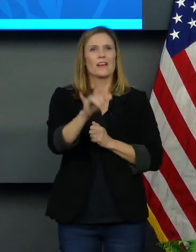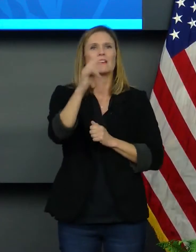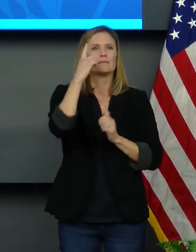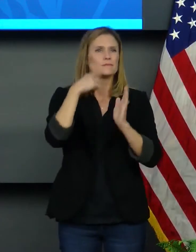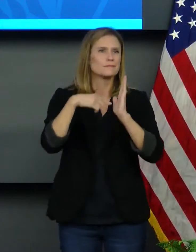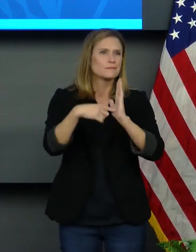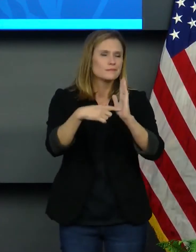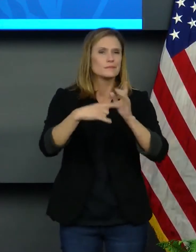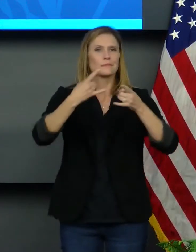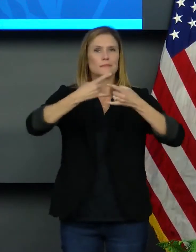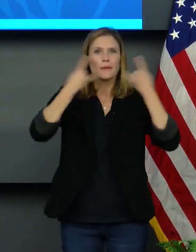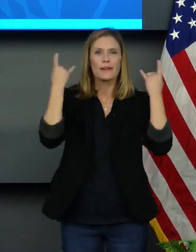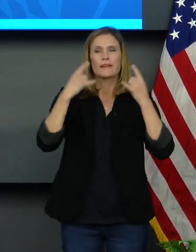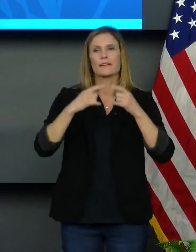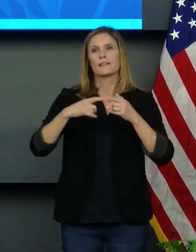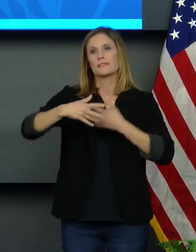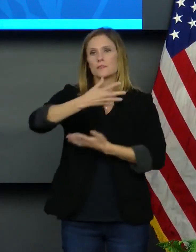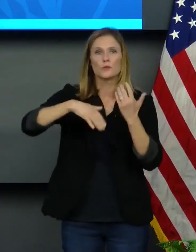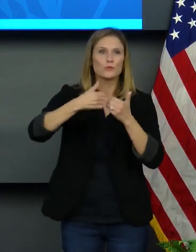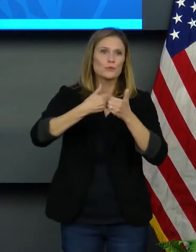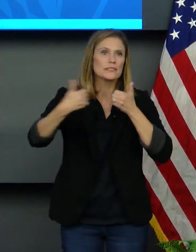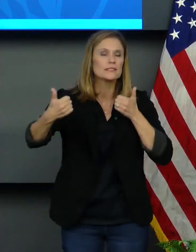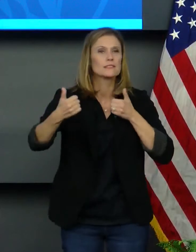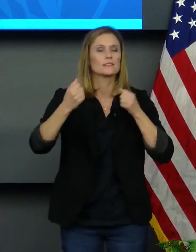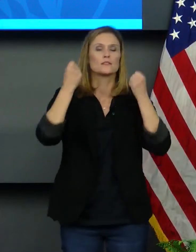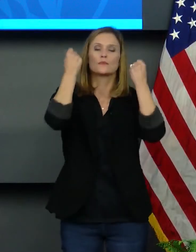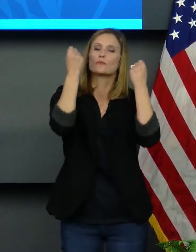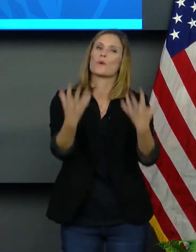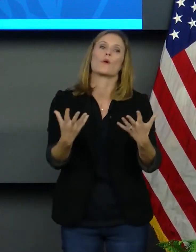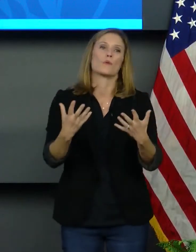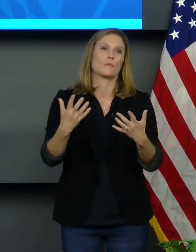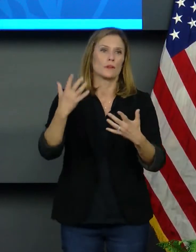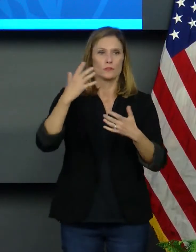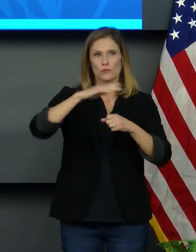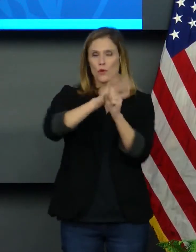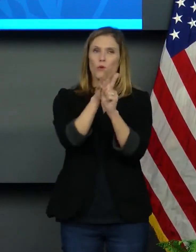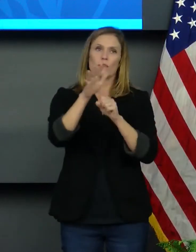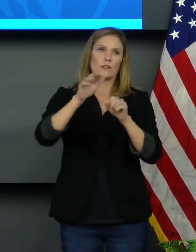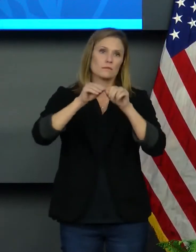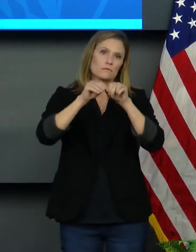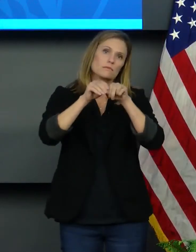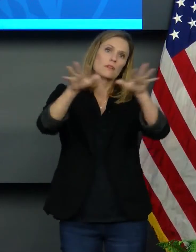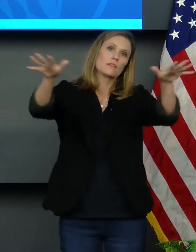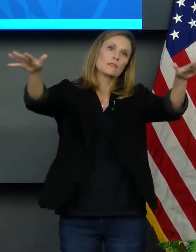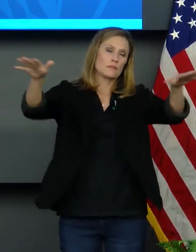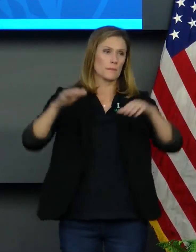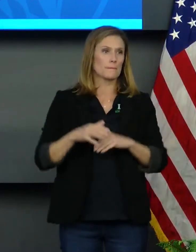distancing and wearing a mask, because there is just so much COVID out there.